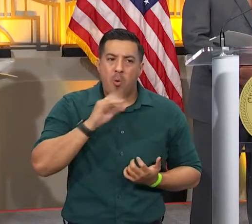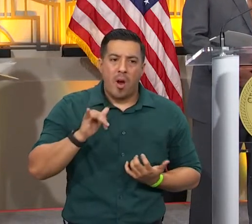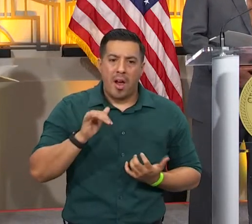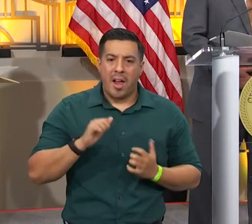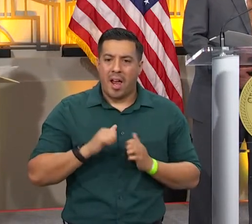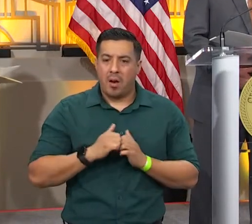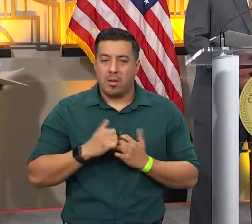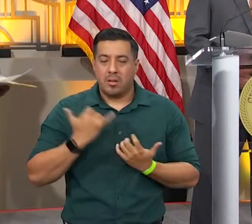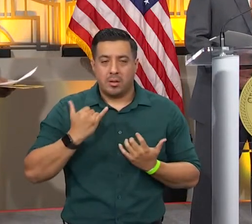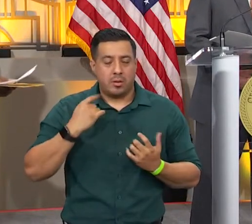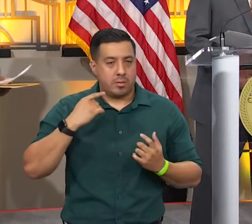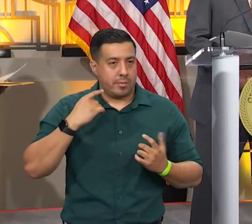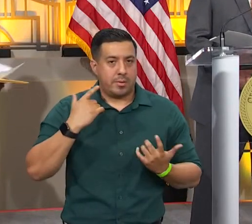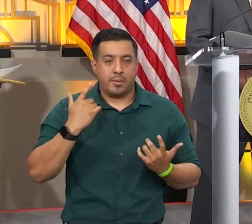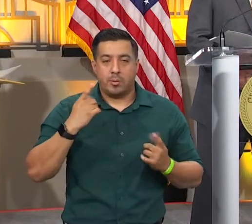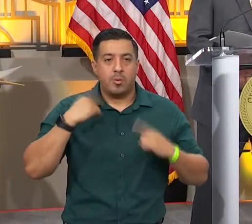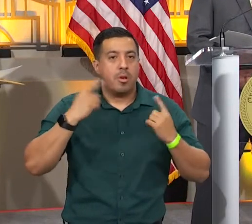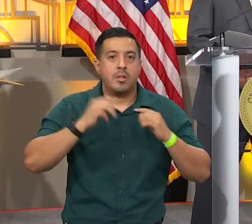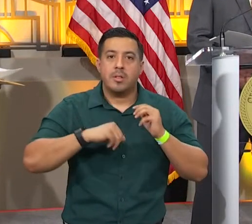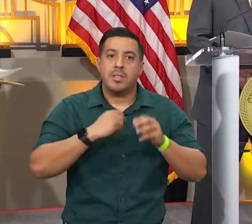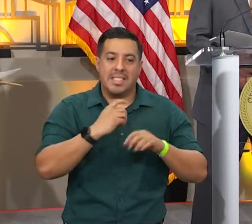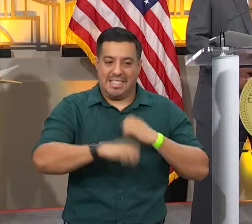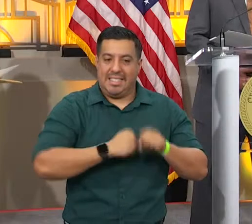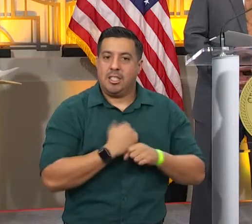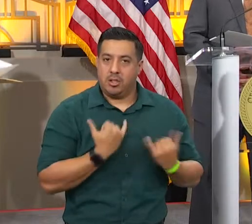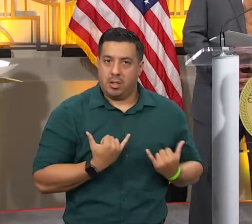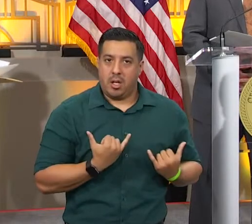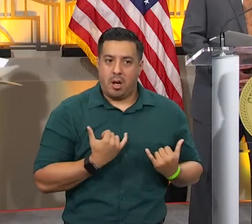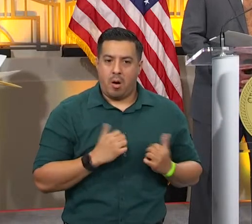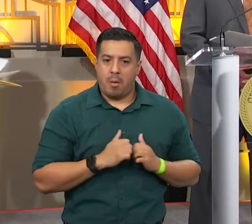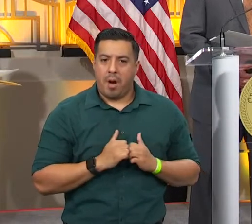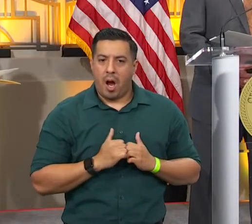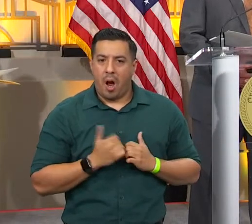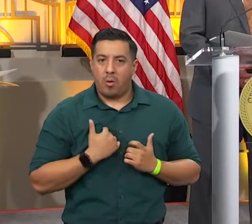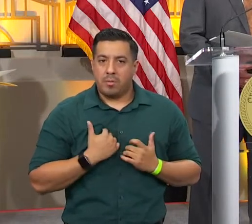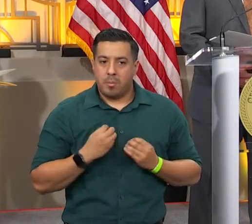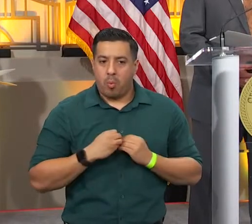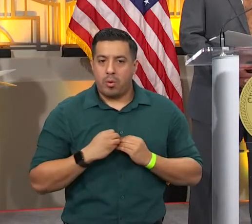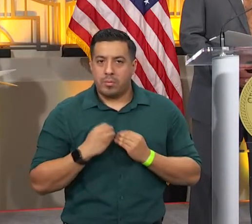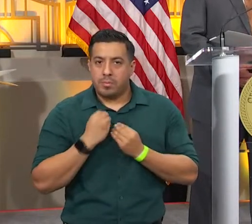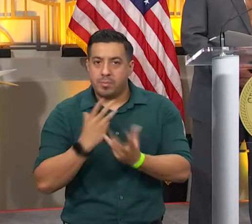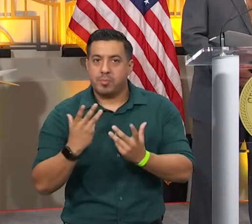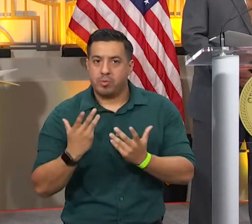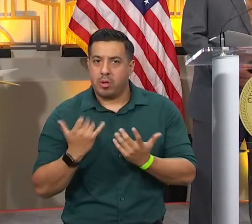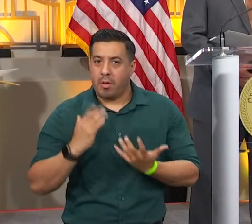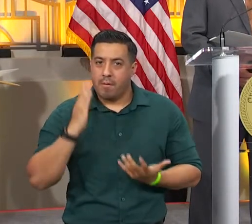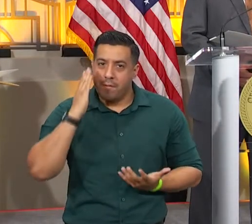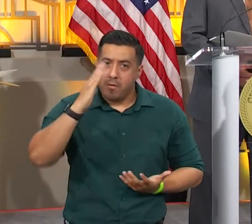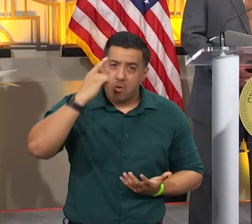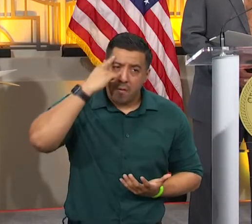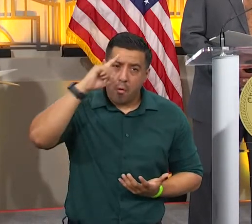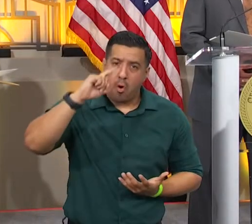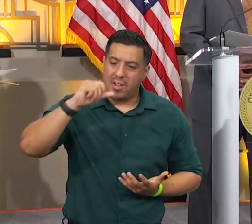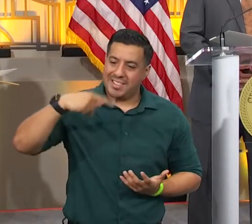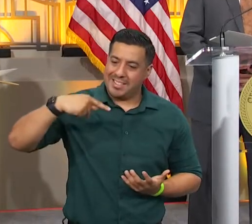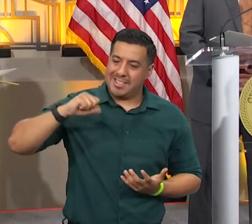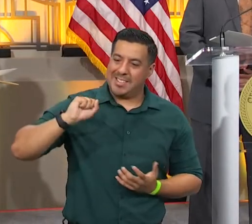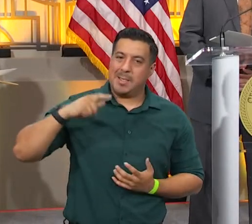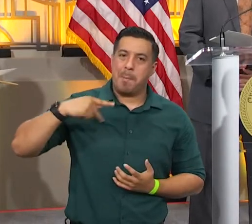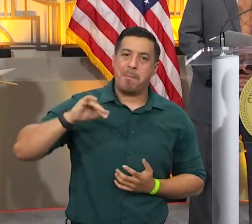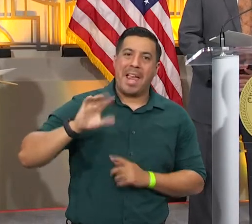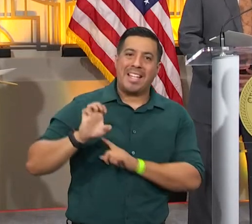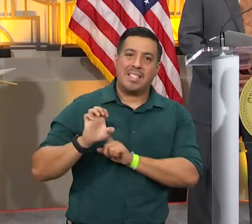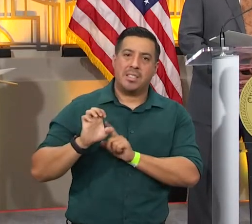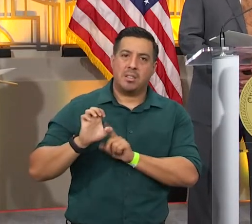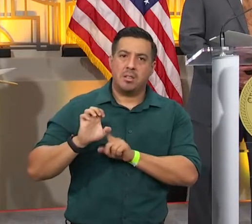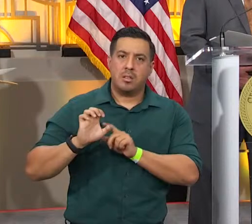an unprecedented year for all of us than to be here to talk about the future of space and that it